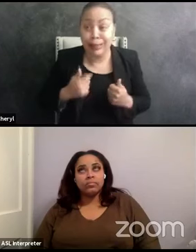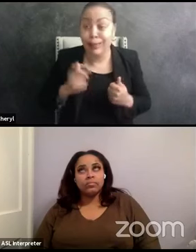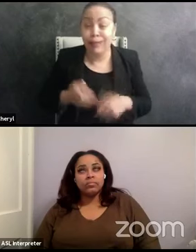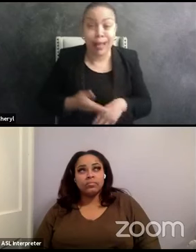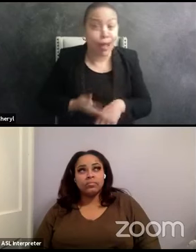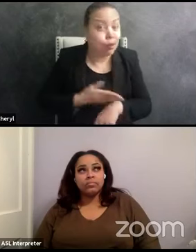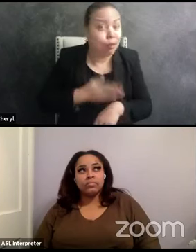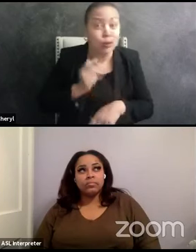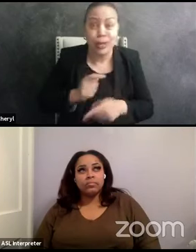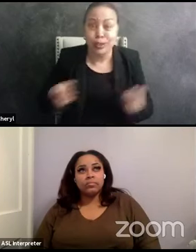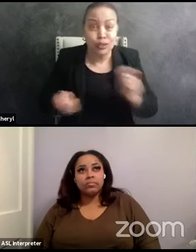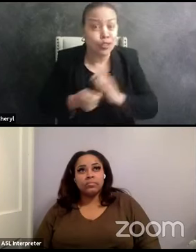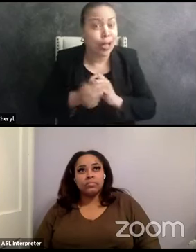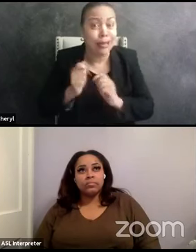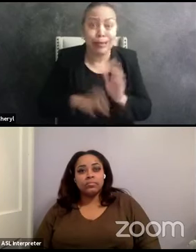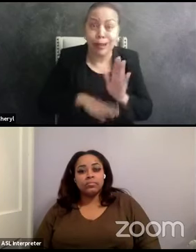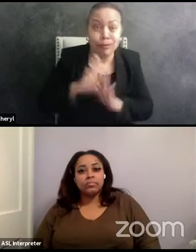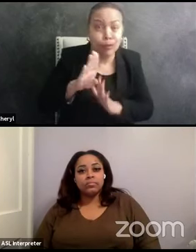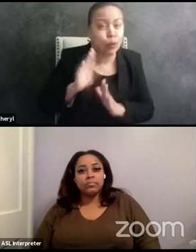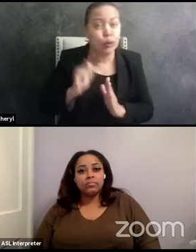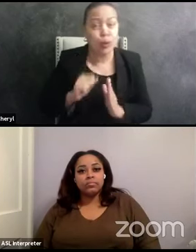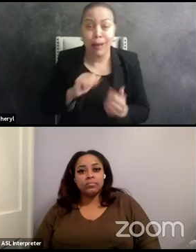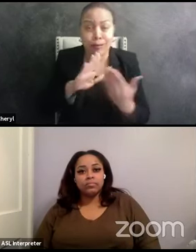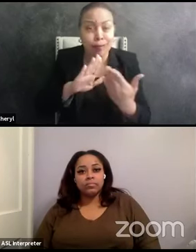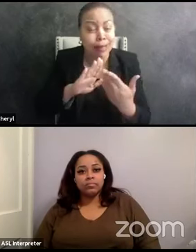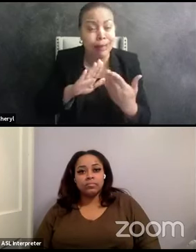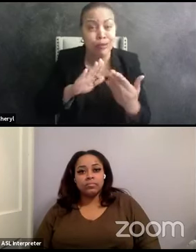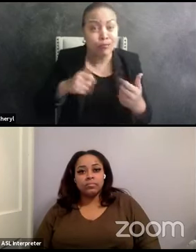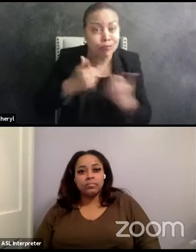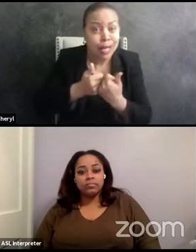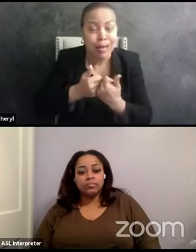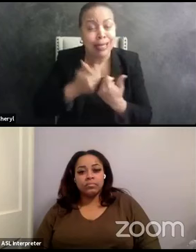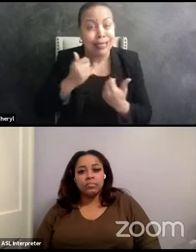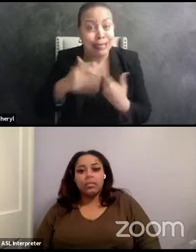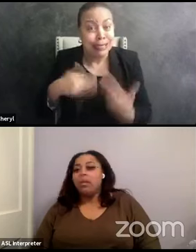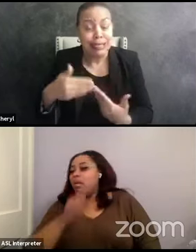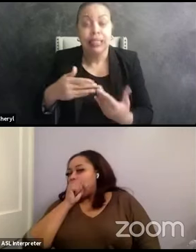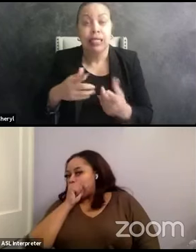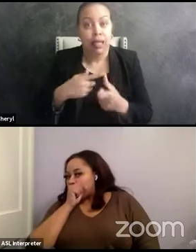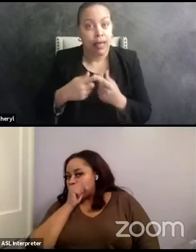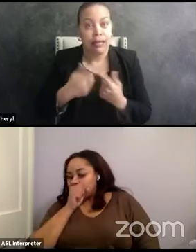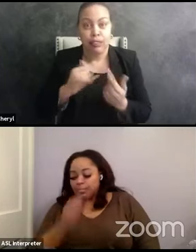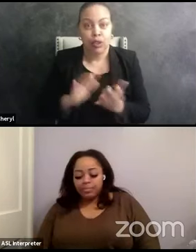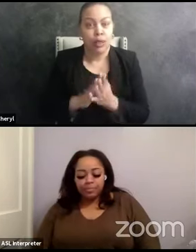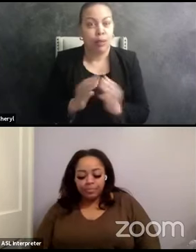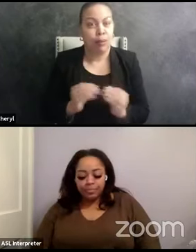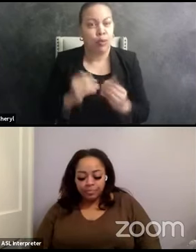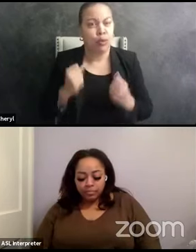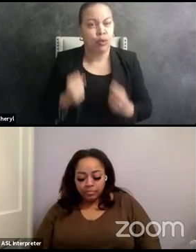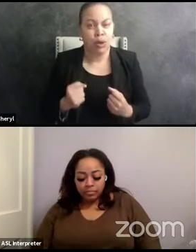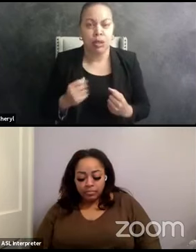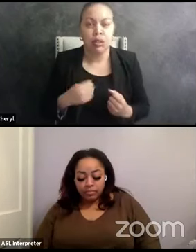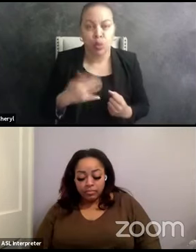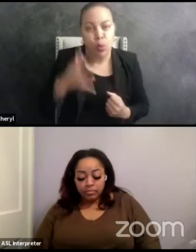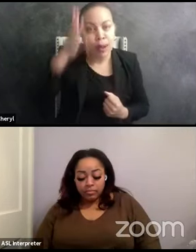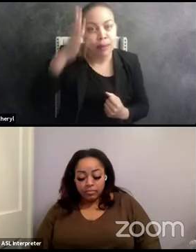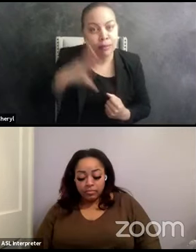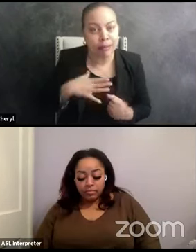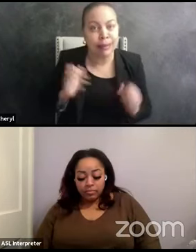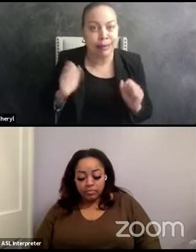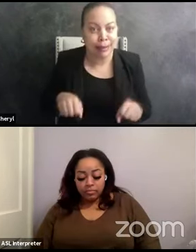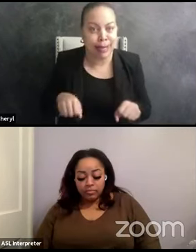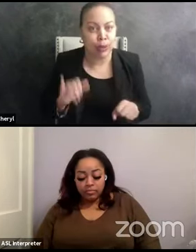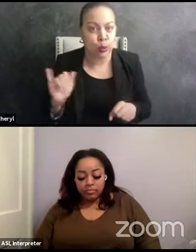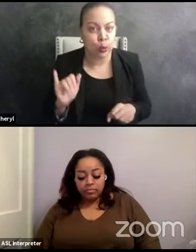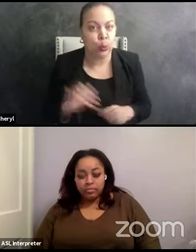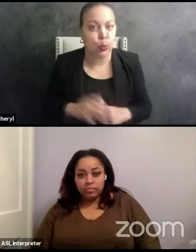and change and face adversity and come out stronger for it. White men can do the same. But I